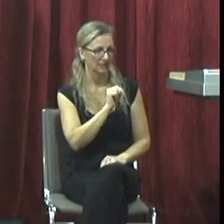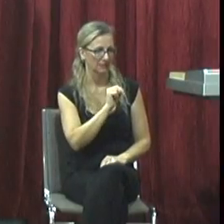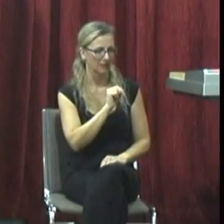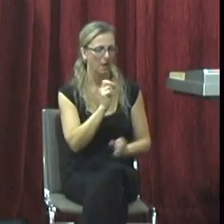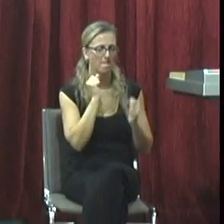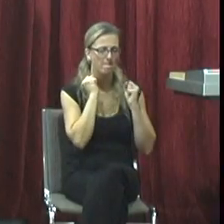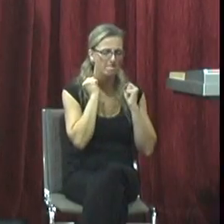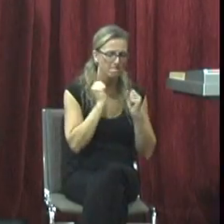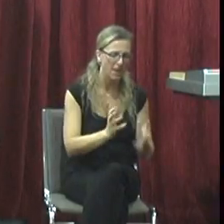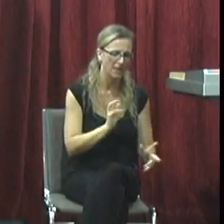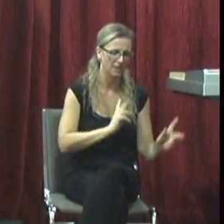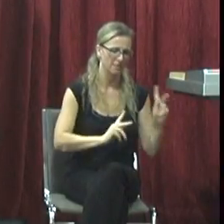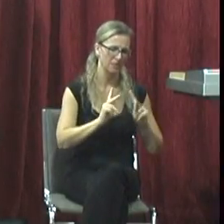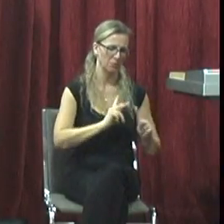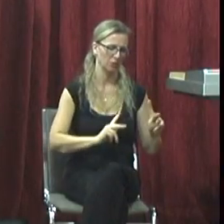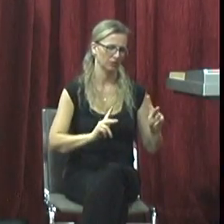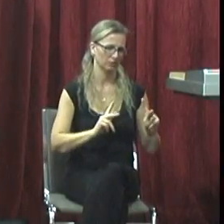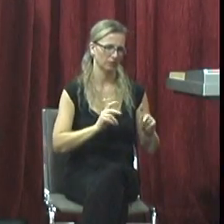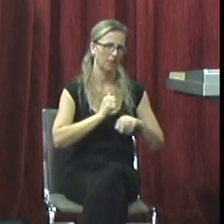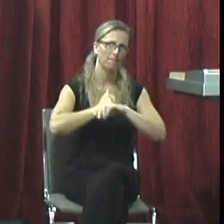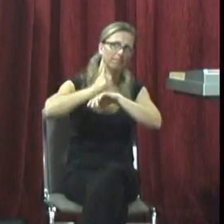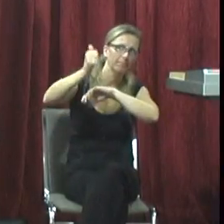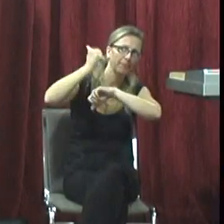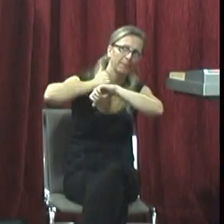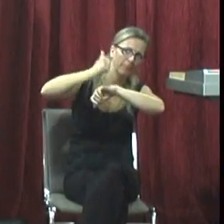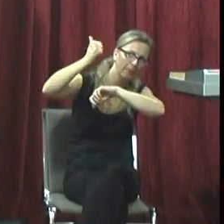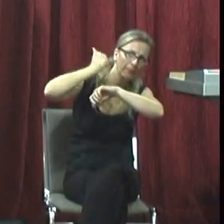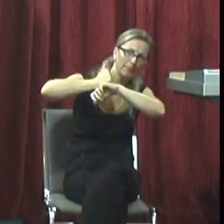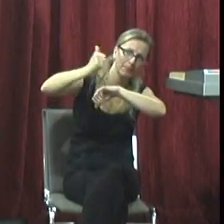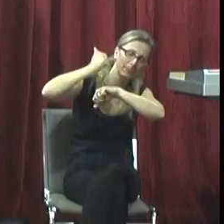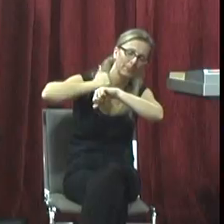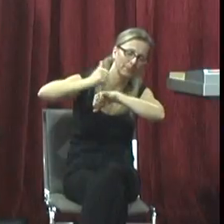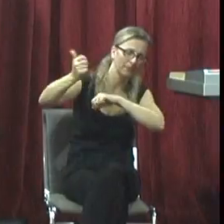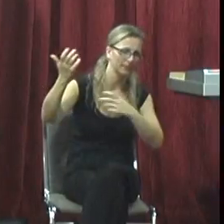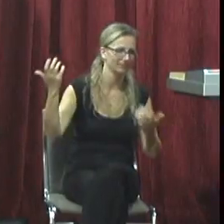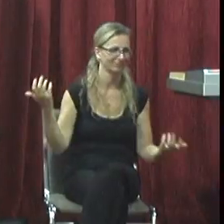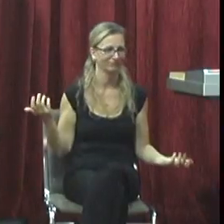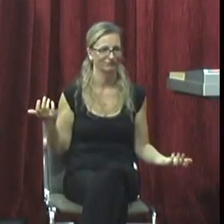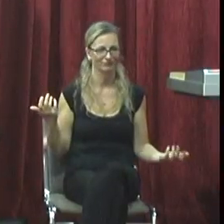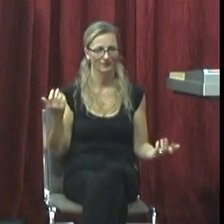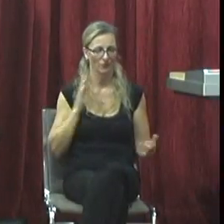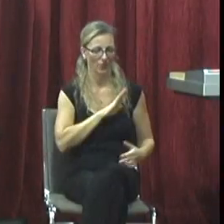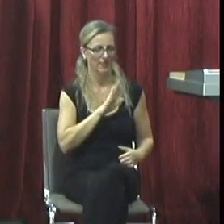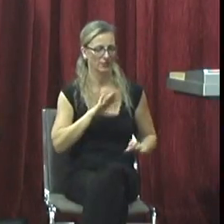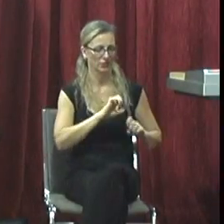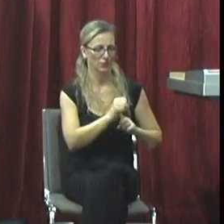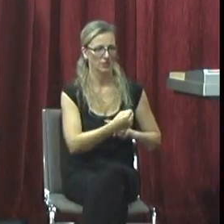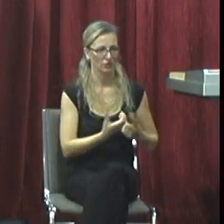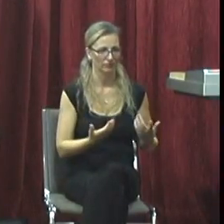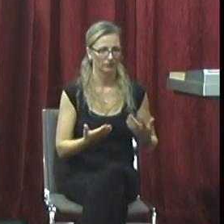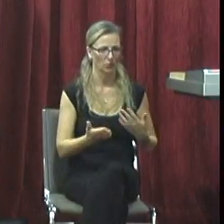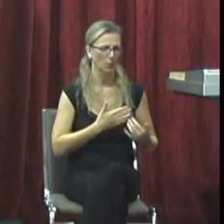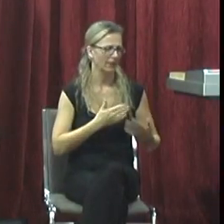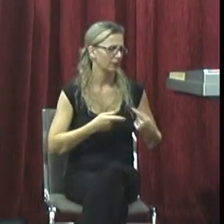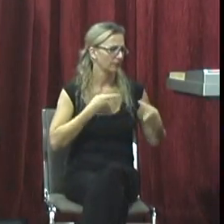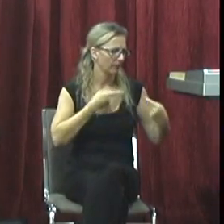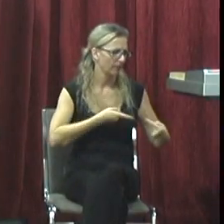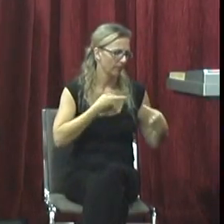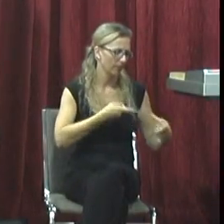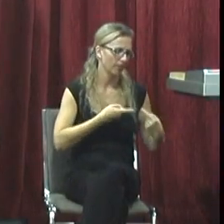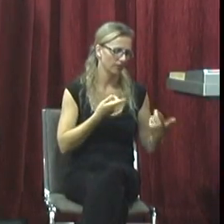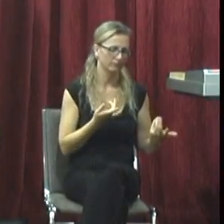their situation. Anybody ever here ever heard that or do it themselves? Whatever you're struggling with,